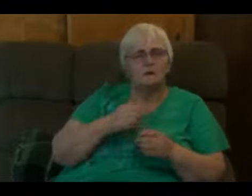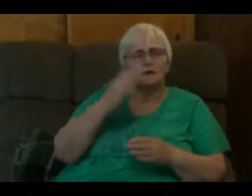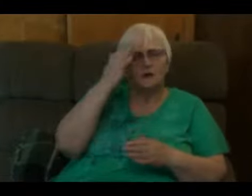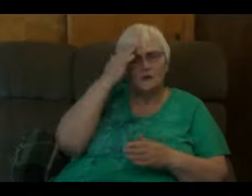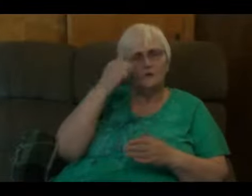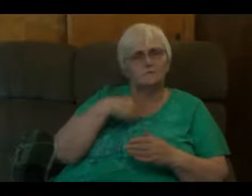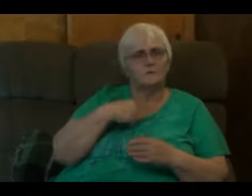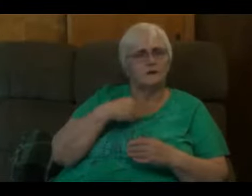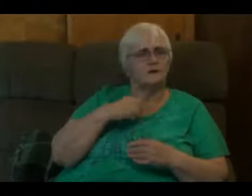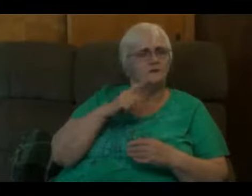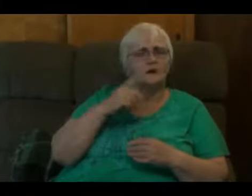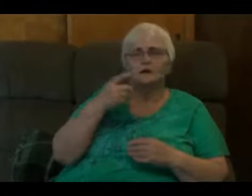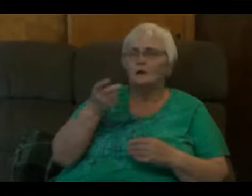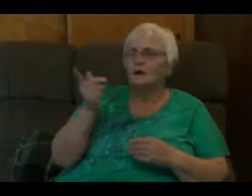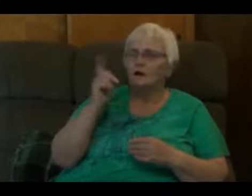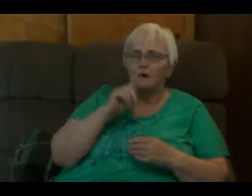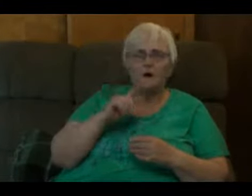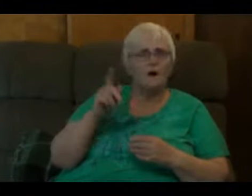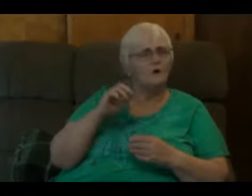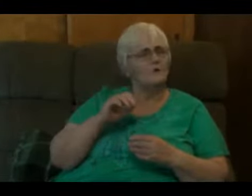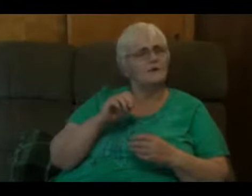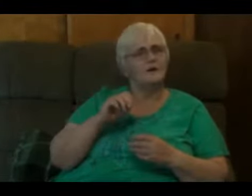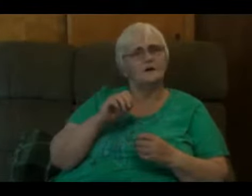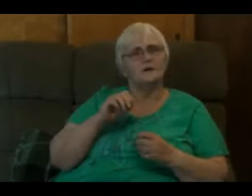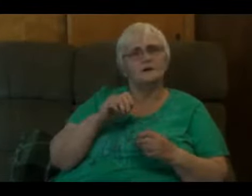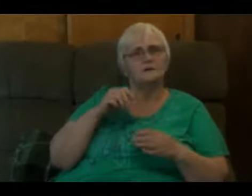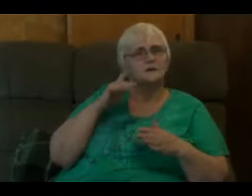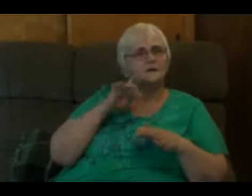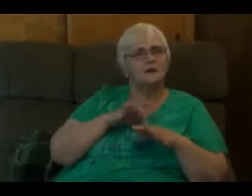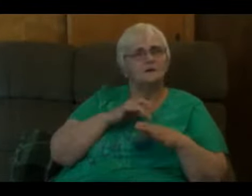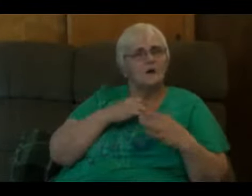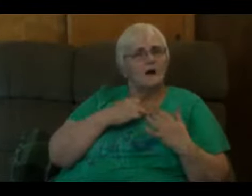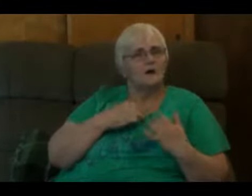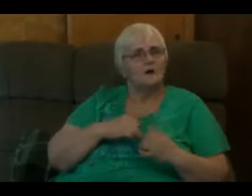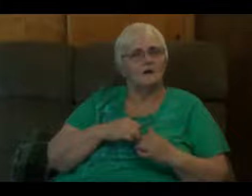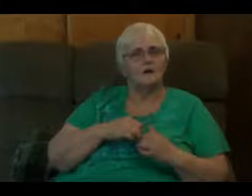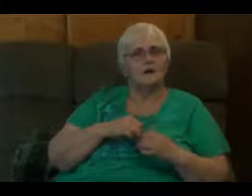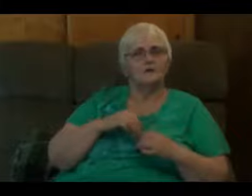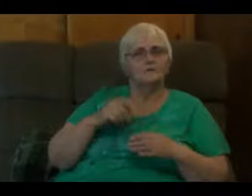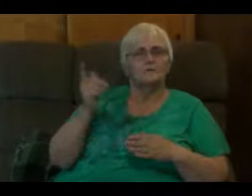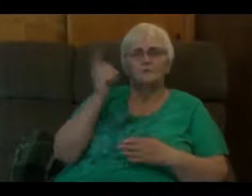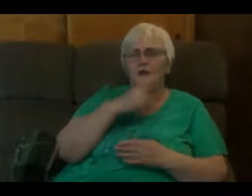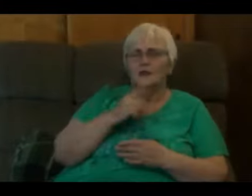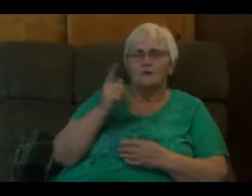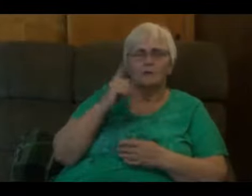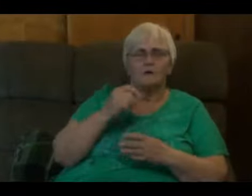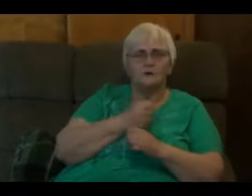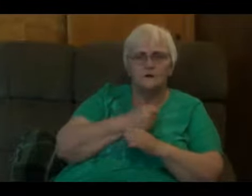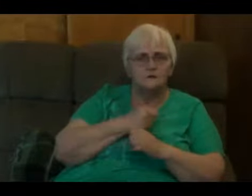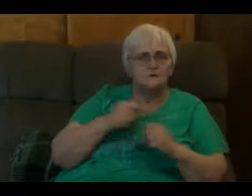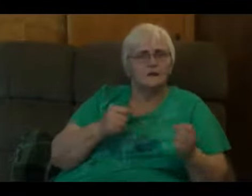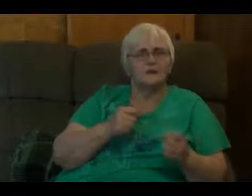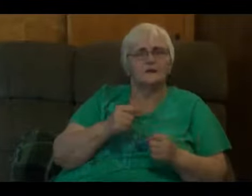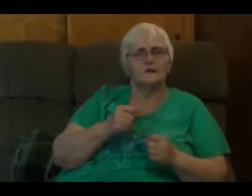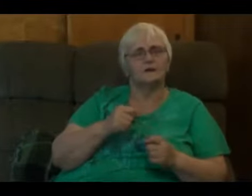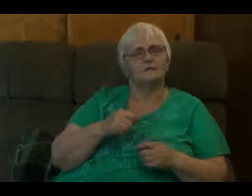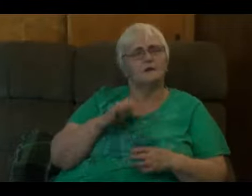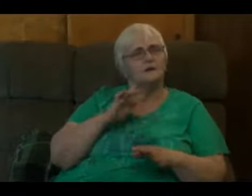just, that always hit me very strongly from day one of my salvation. You know, God knows me.